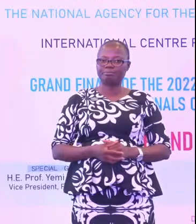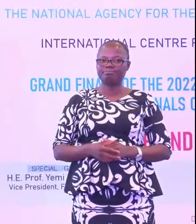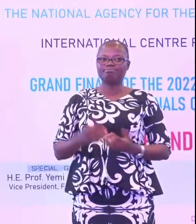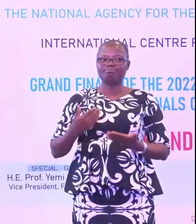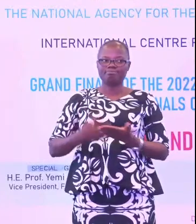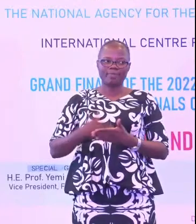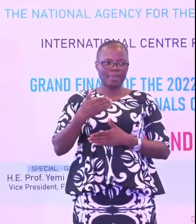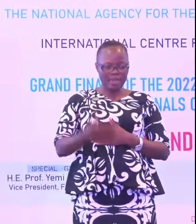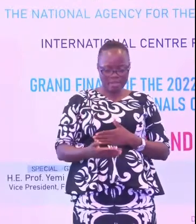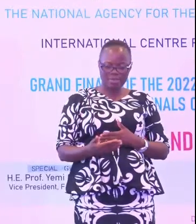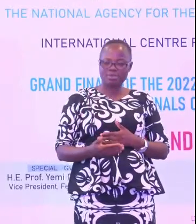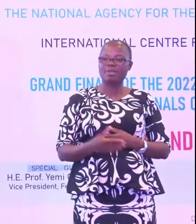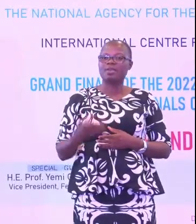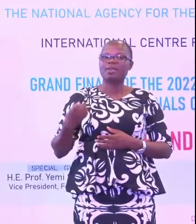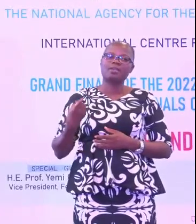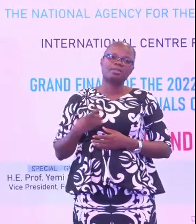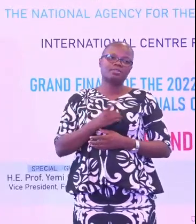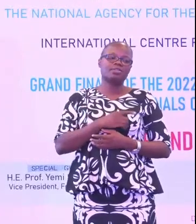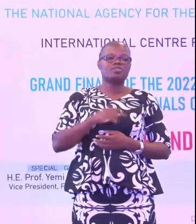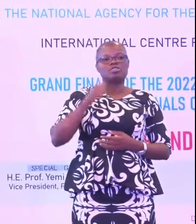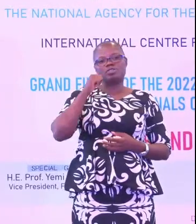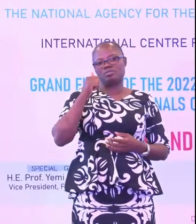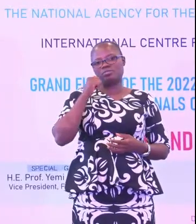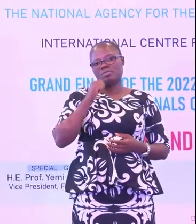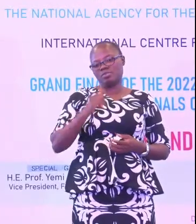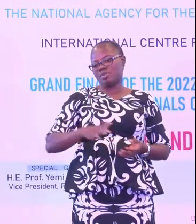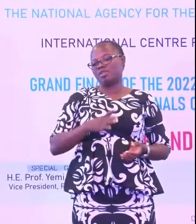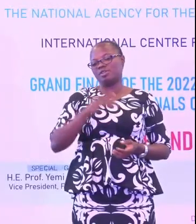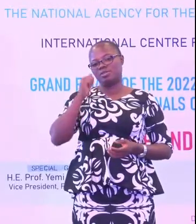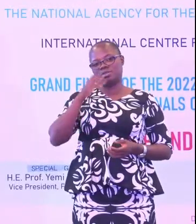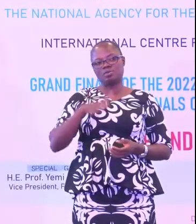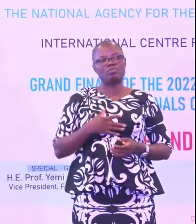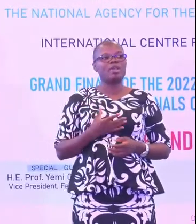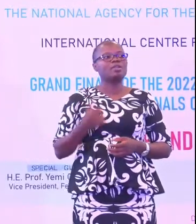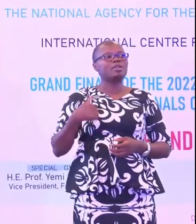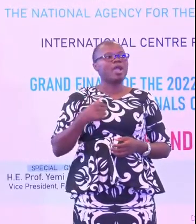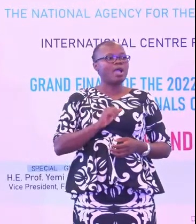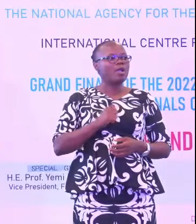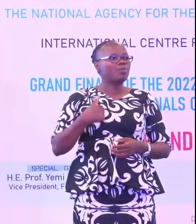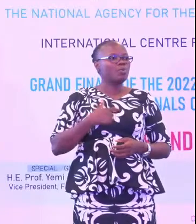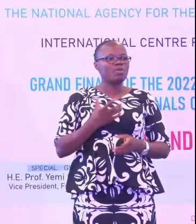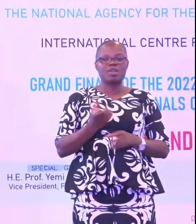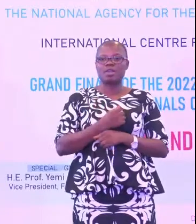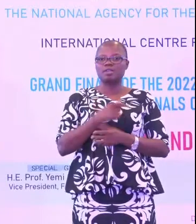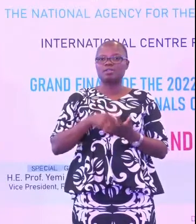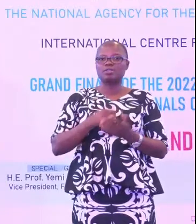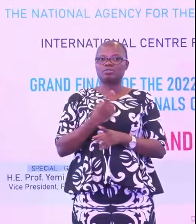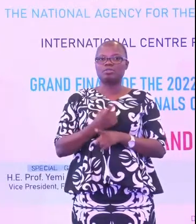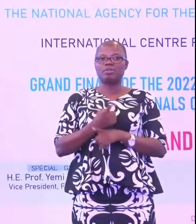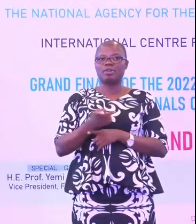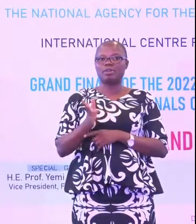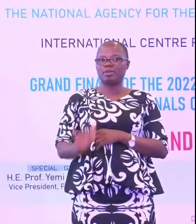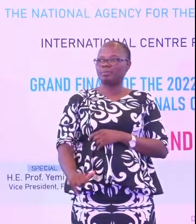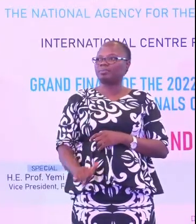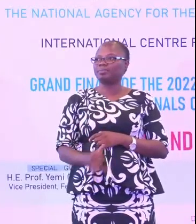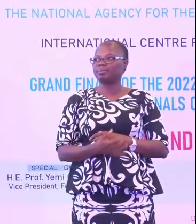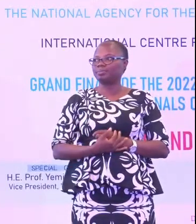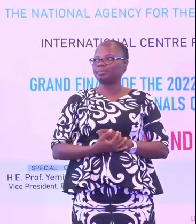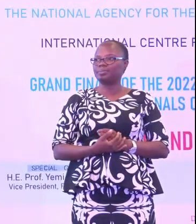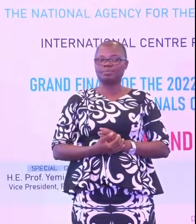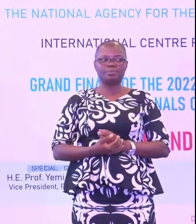Next, distinguished guests, ladies and gentlemen, I think we will get this correctly.